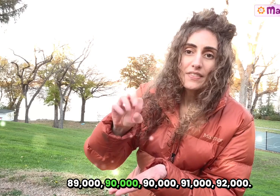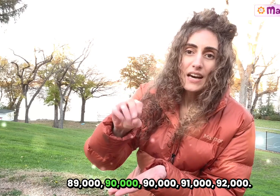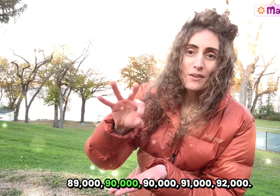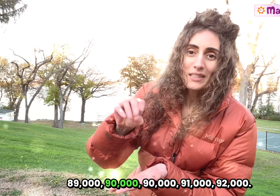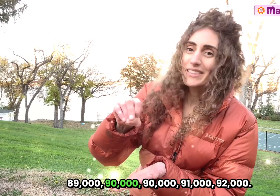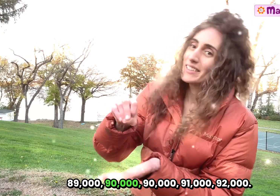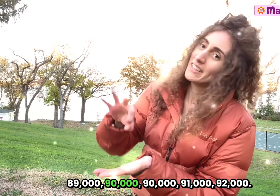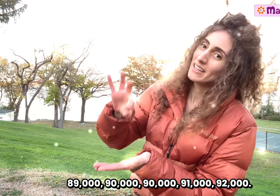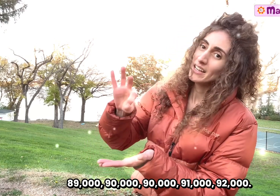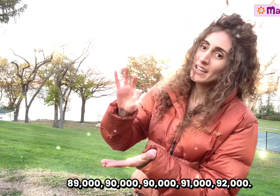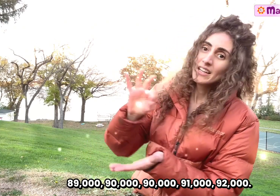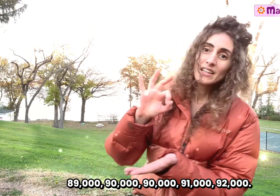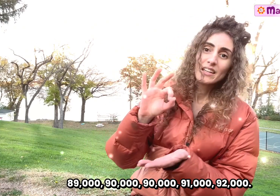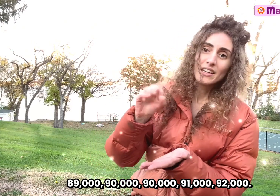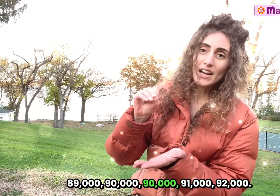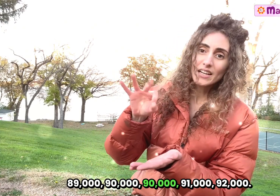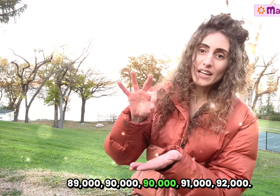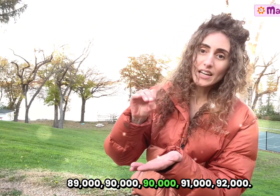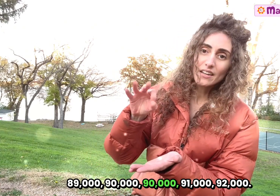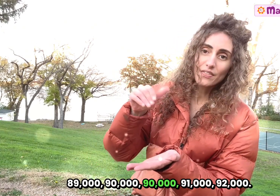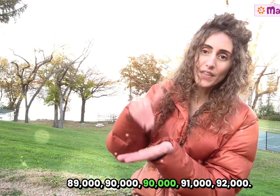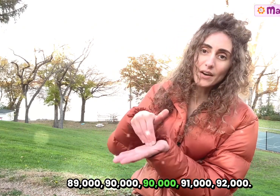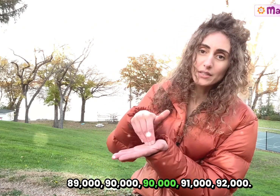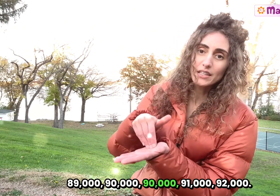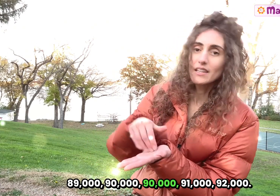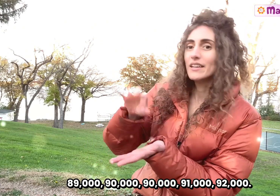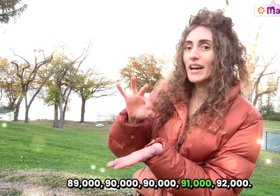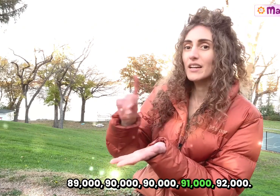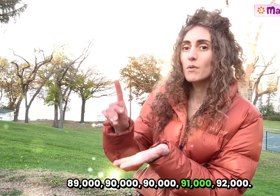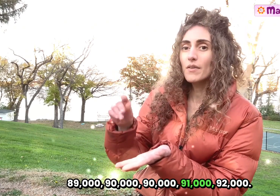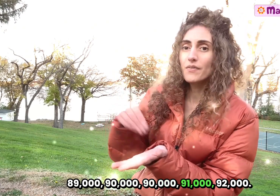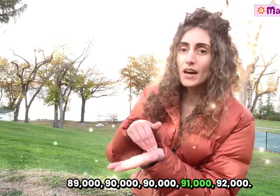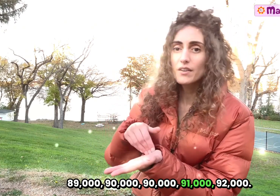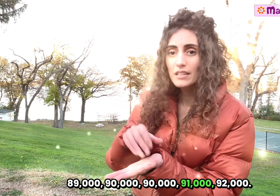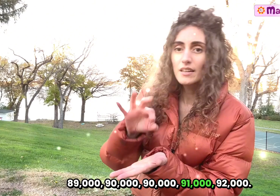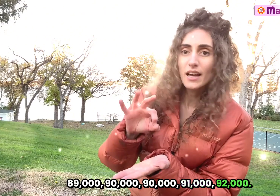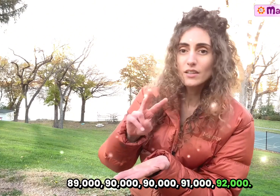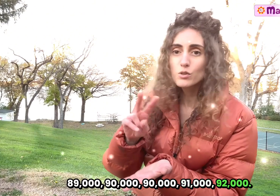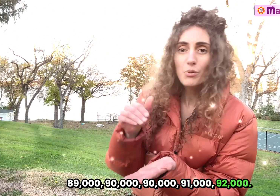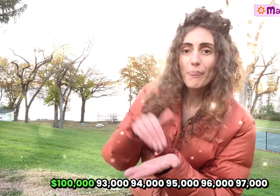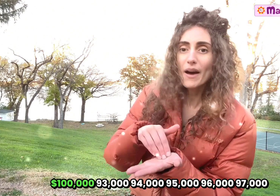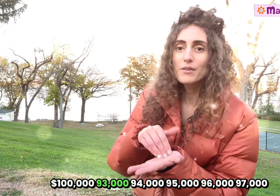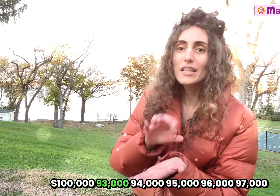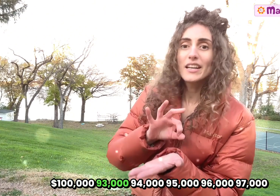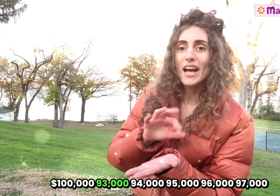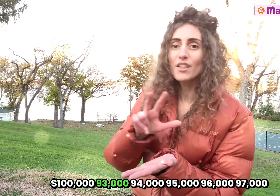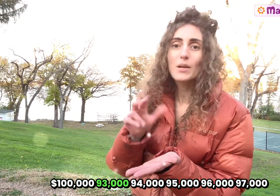,000, 91,000, 92,000, 93